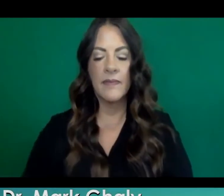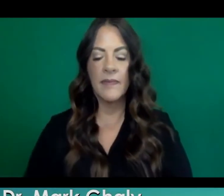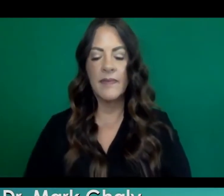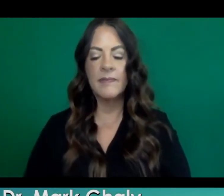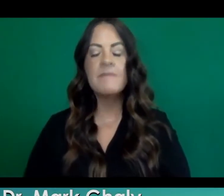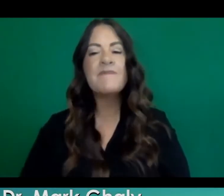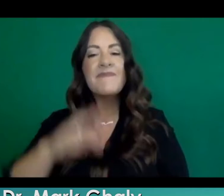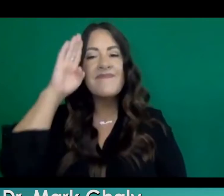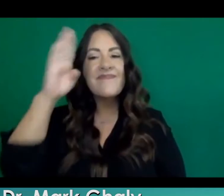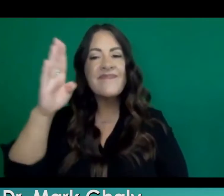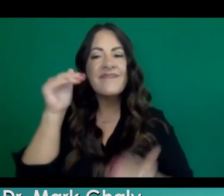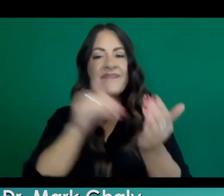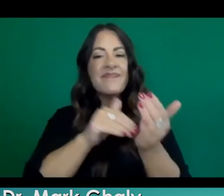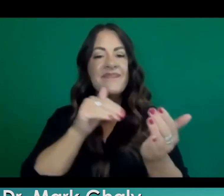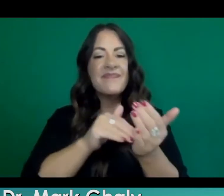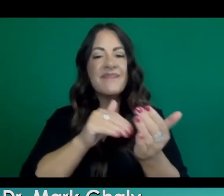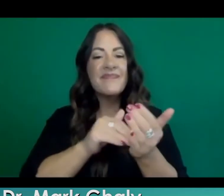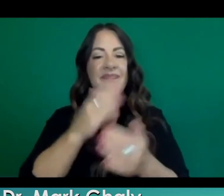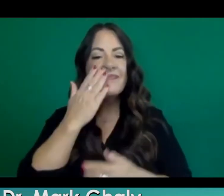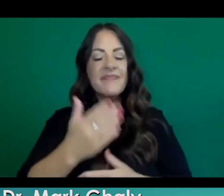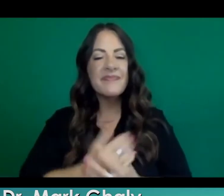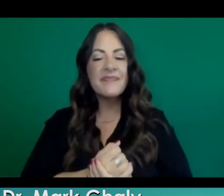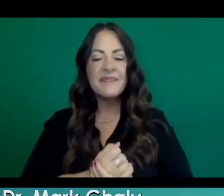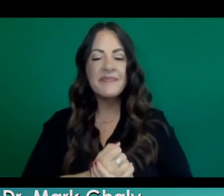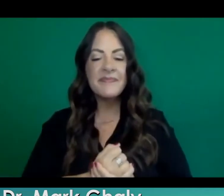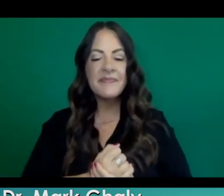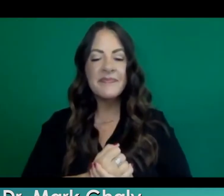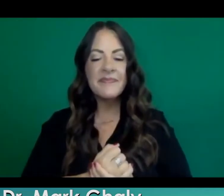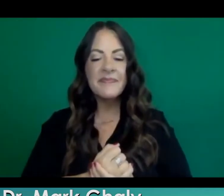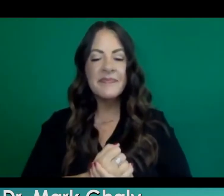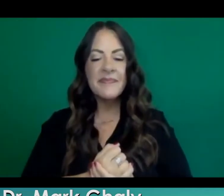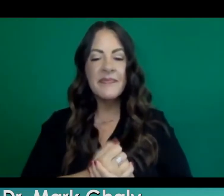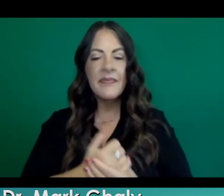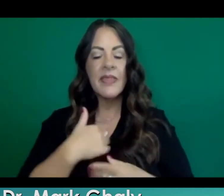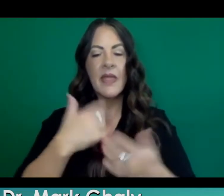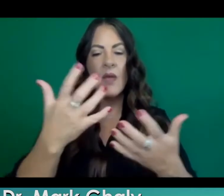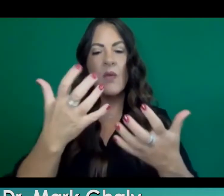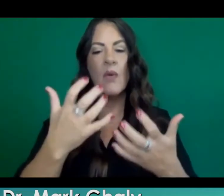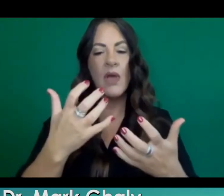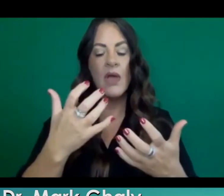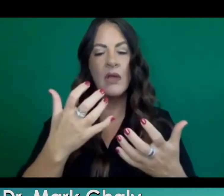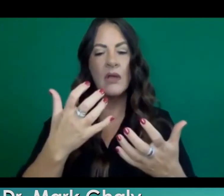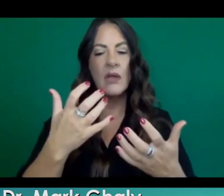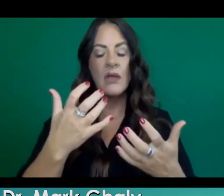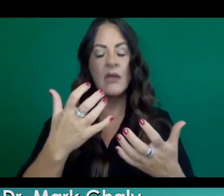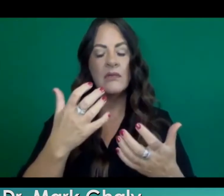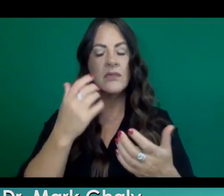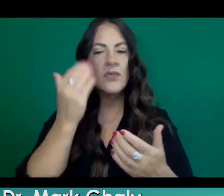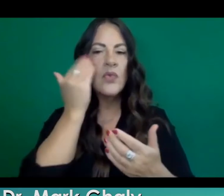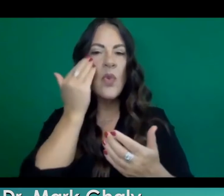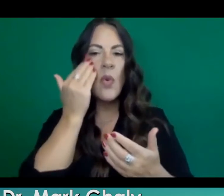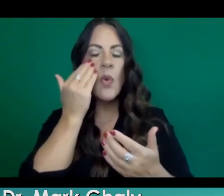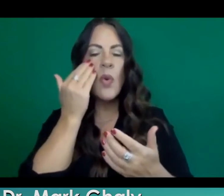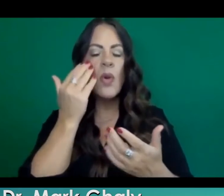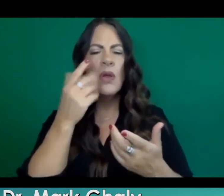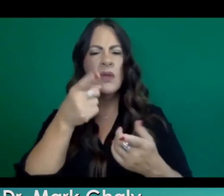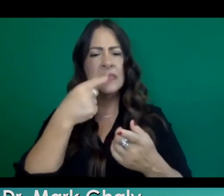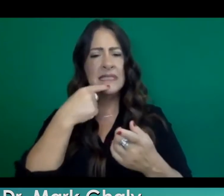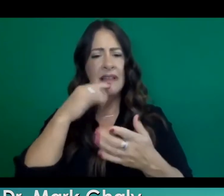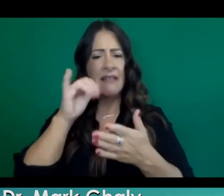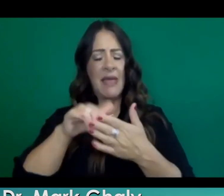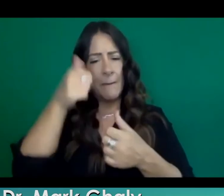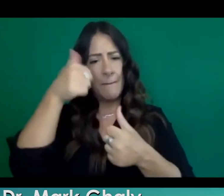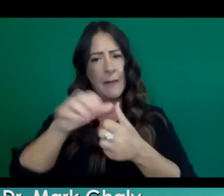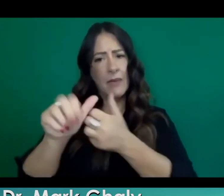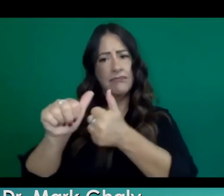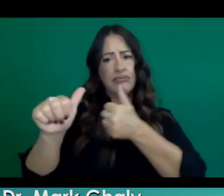Hi, Doctor. How you doing? Great, Phil. How are you? Just want to find out if the backlog in the data has been